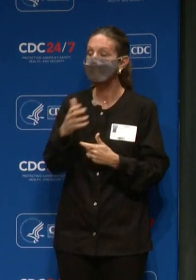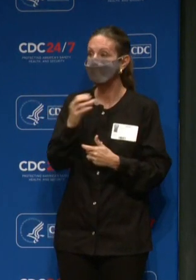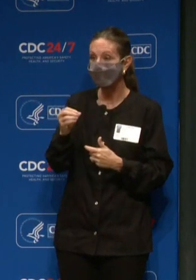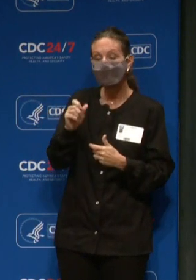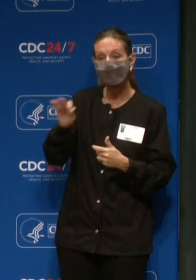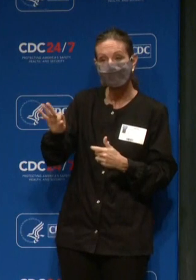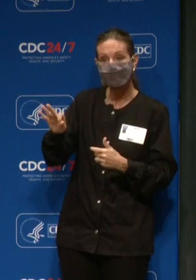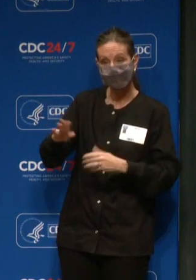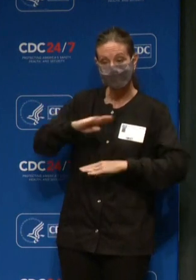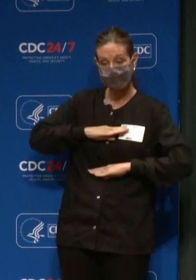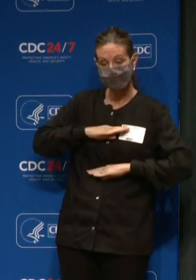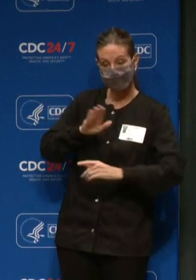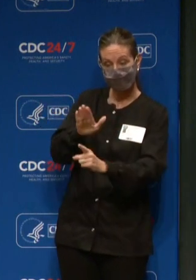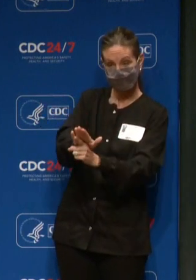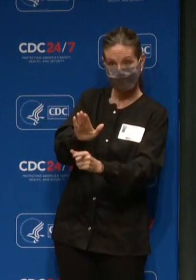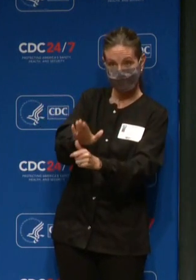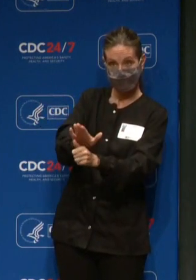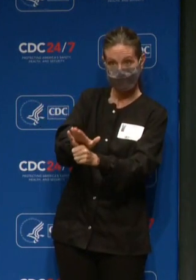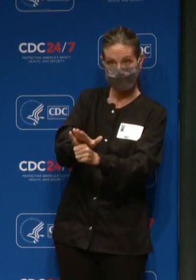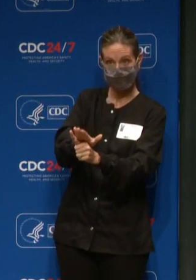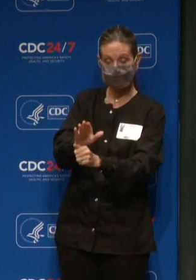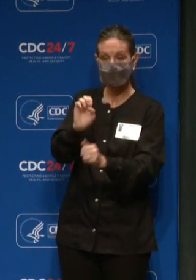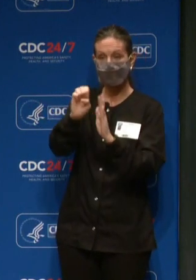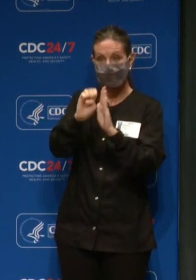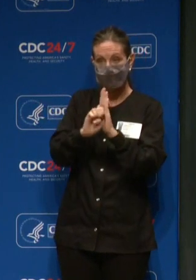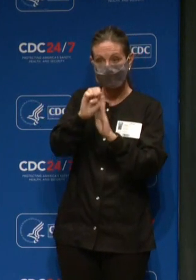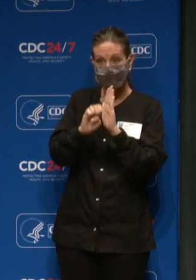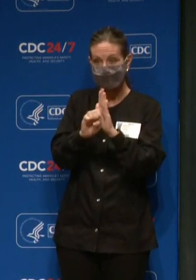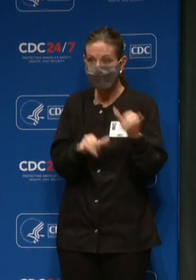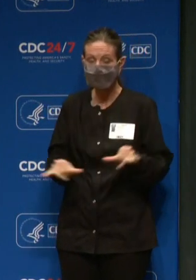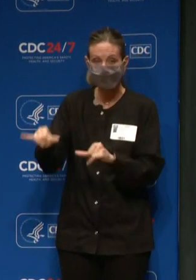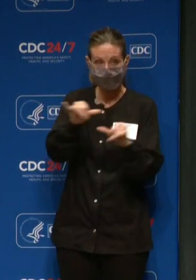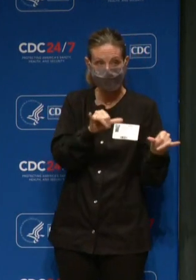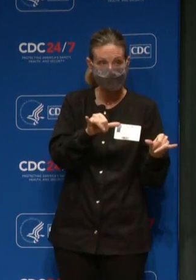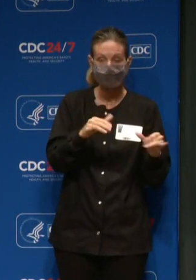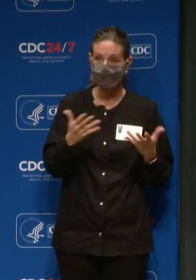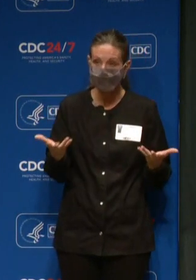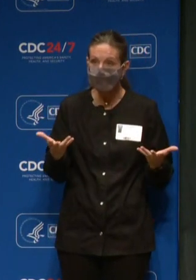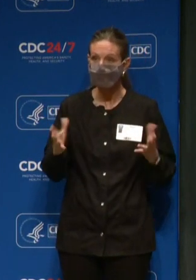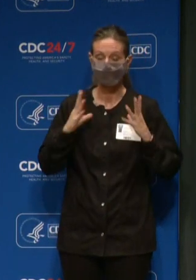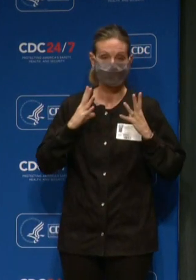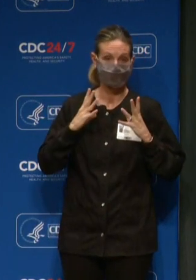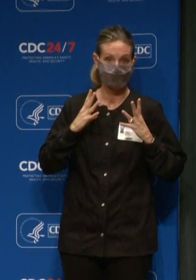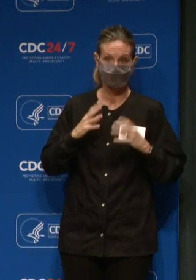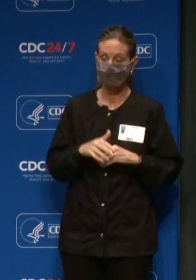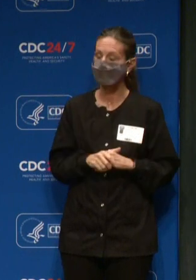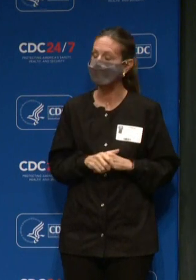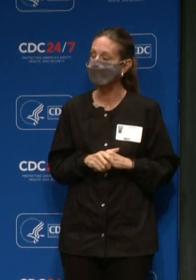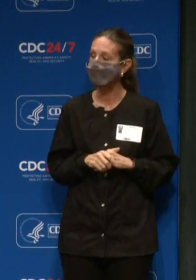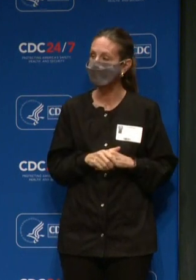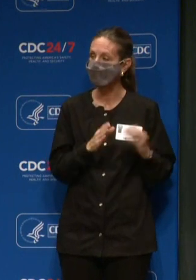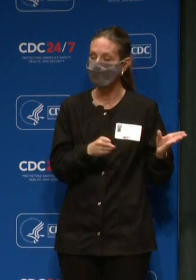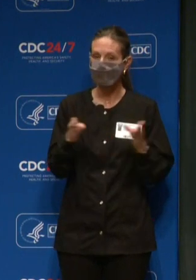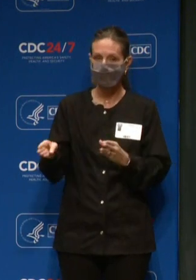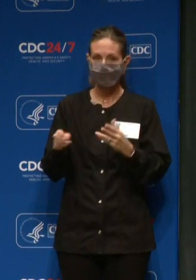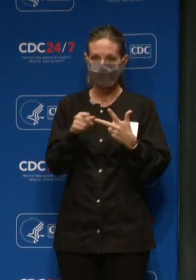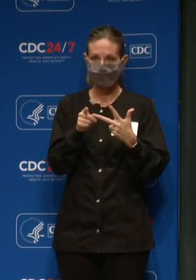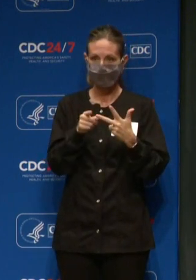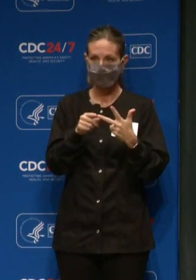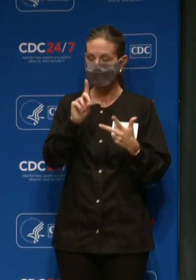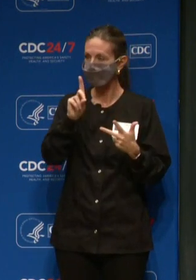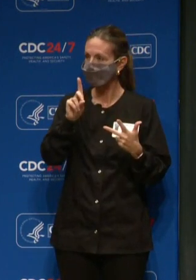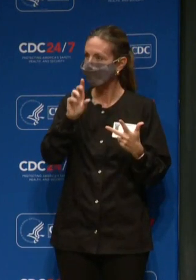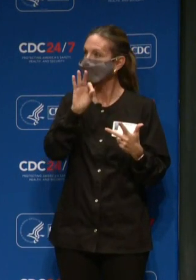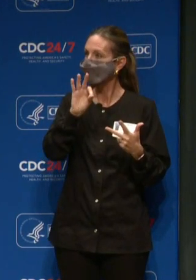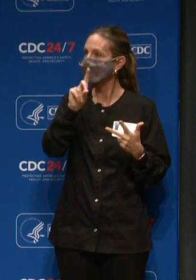ethical standards for submission of an application for either an emergency use authorization or a biologic license. Third, it'll come to the FDA, where